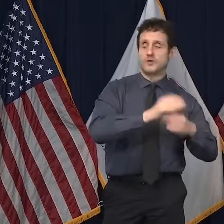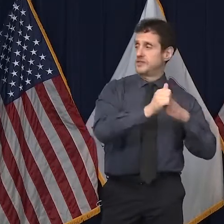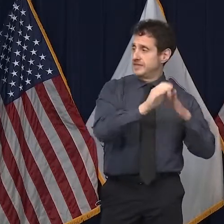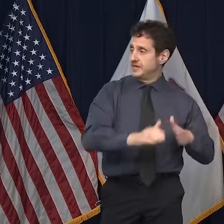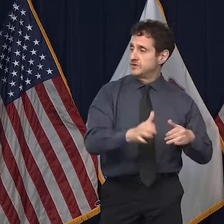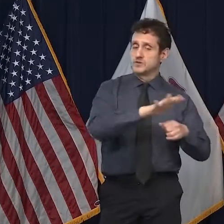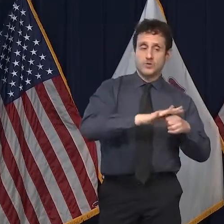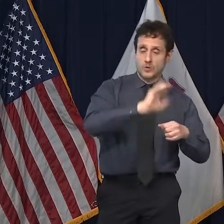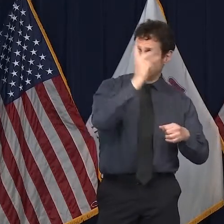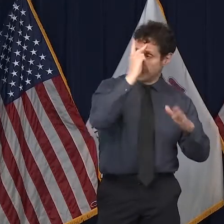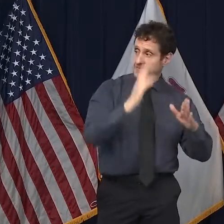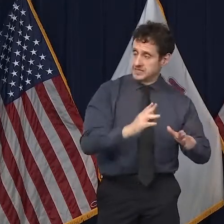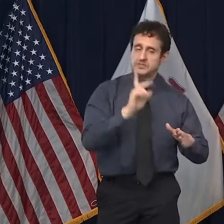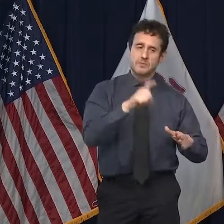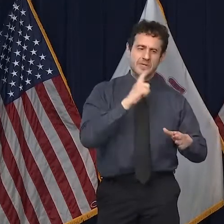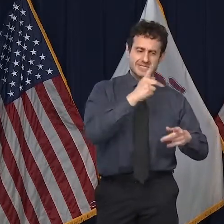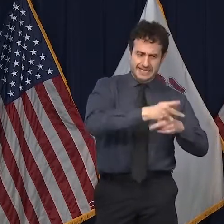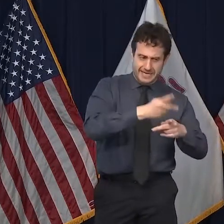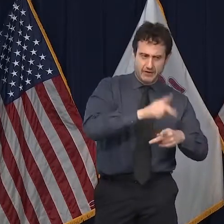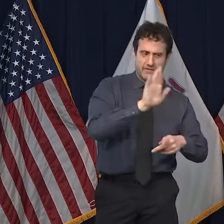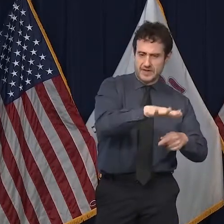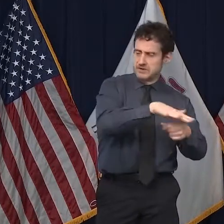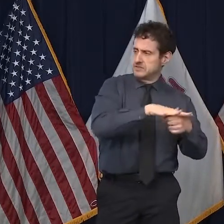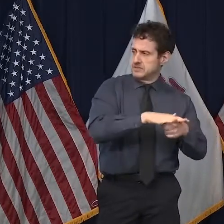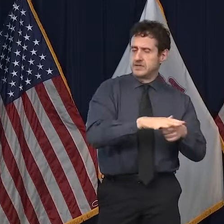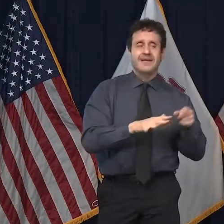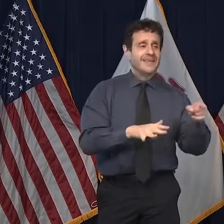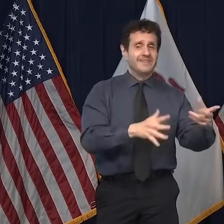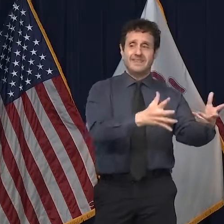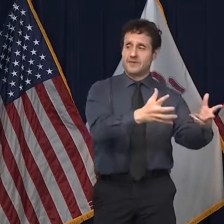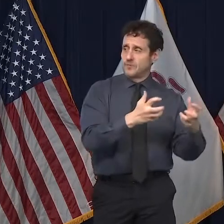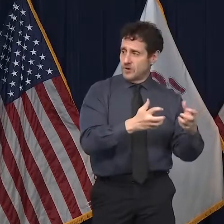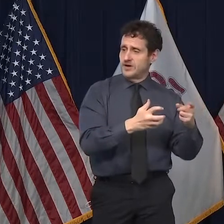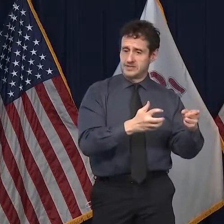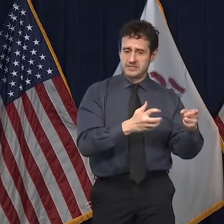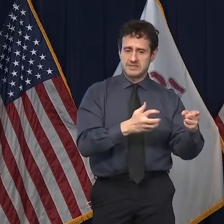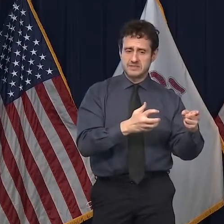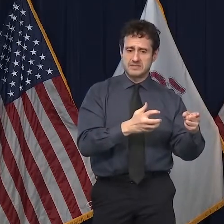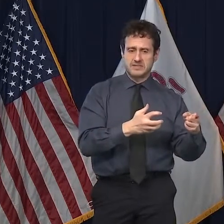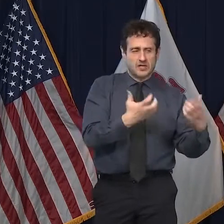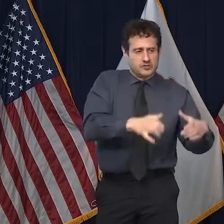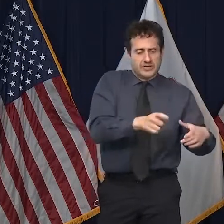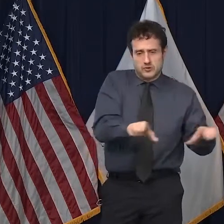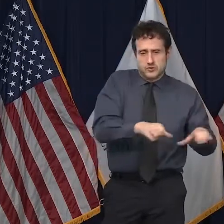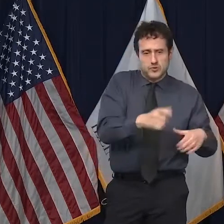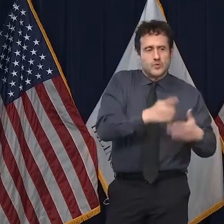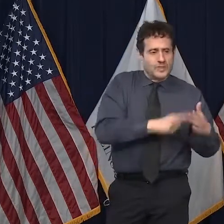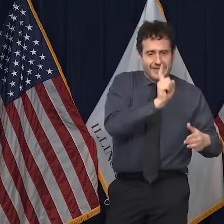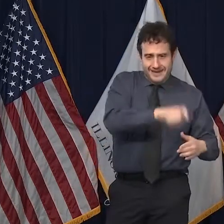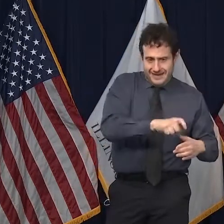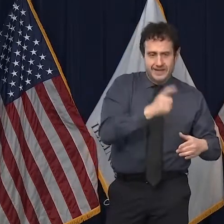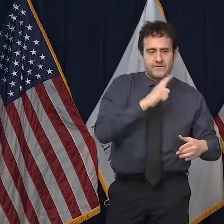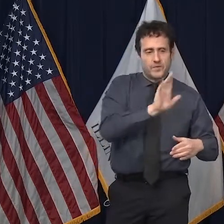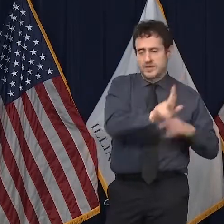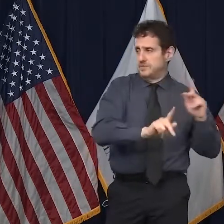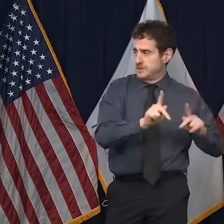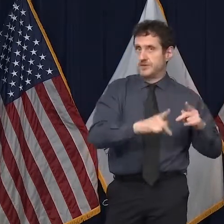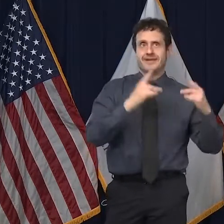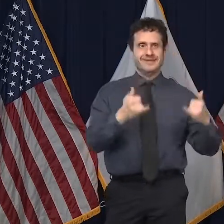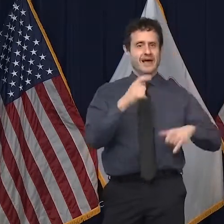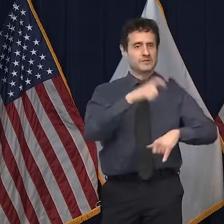within their own realm. And I think that's what they've been wanting, is the opportunity to do what they need to do for their people, and I think this is the